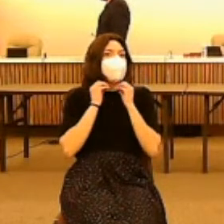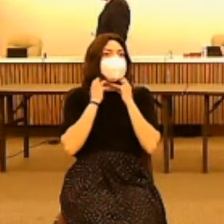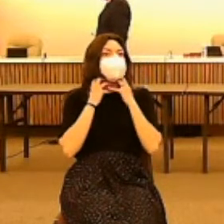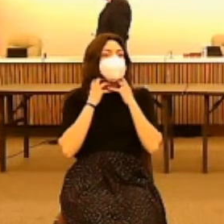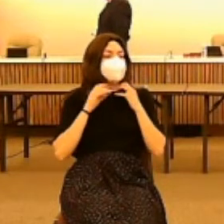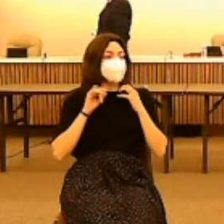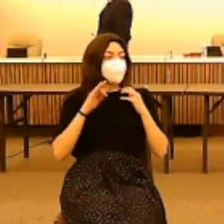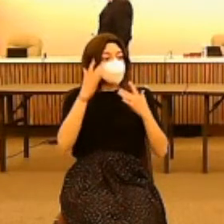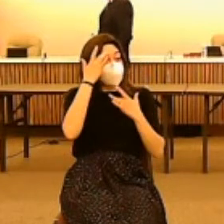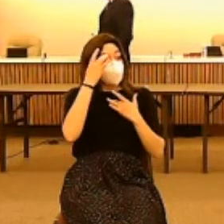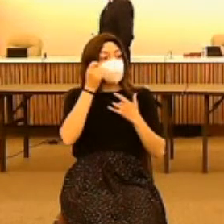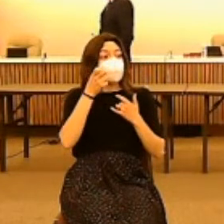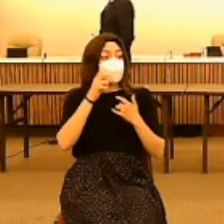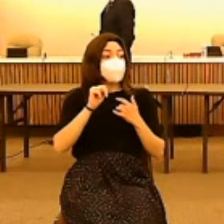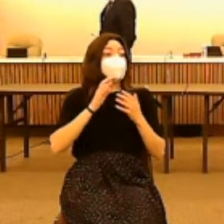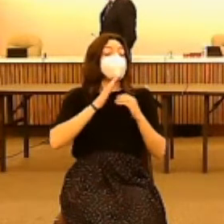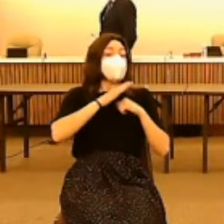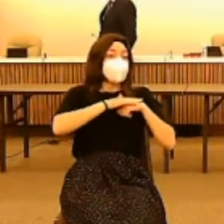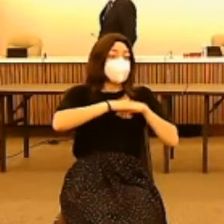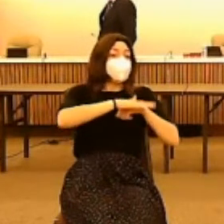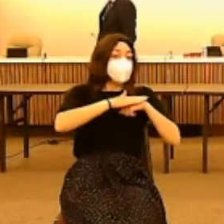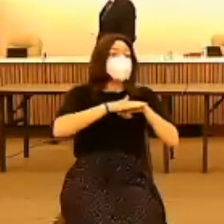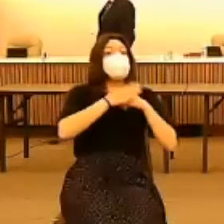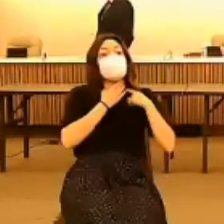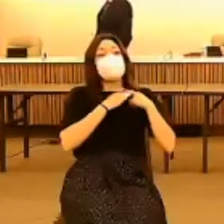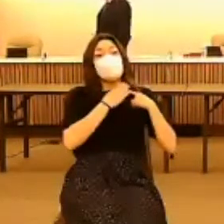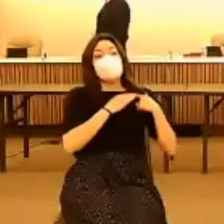Southtown, Suburban Plaza too. Yeah.